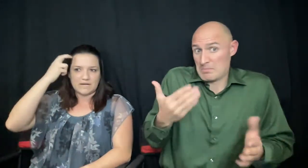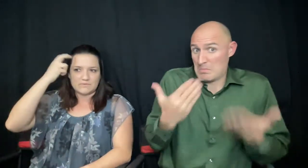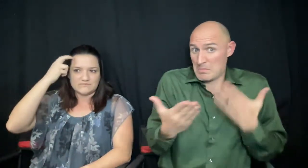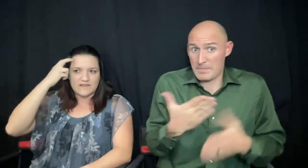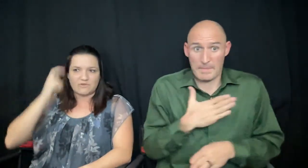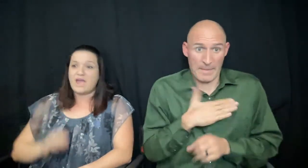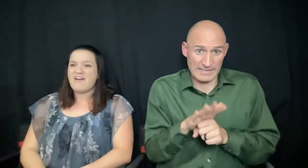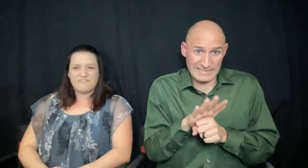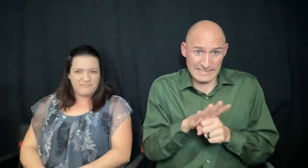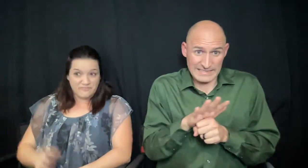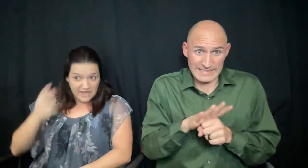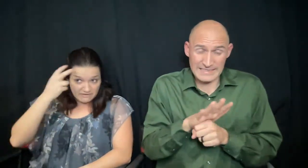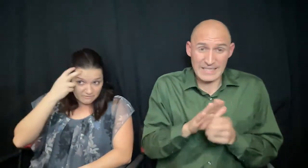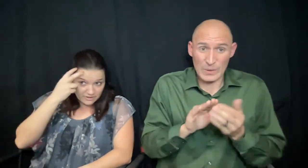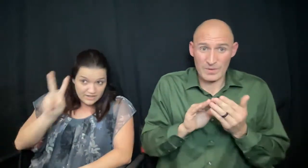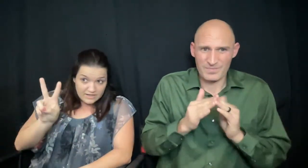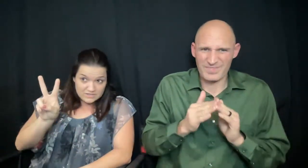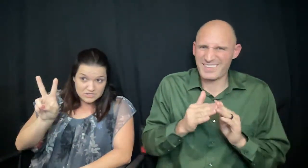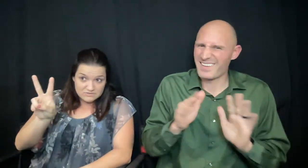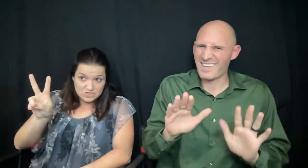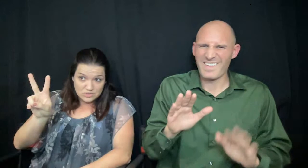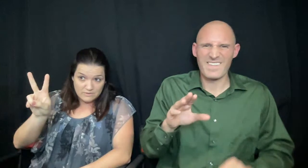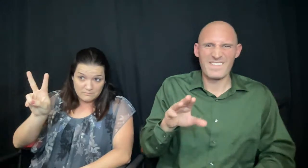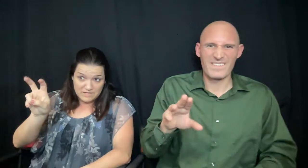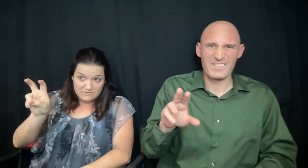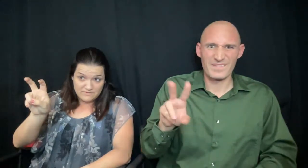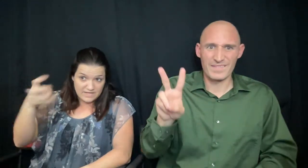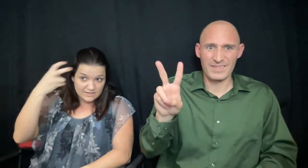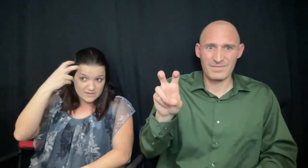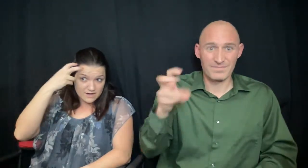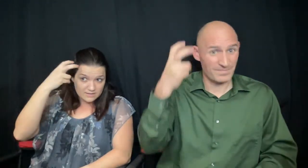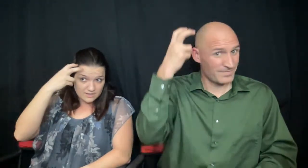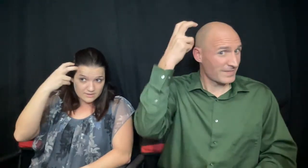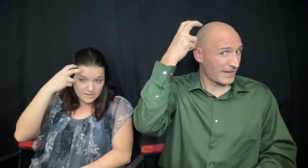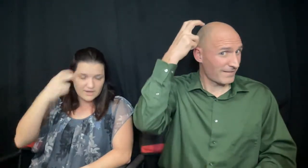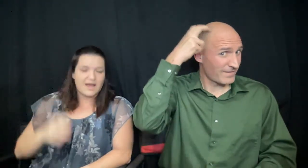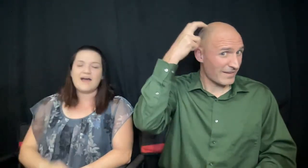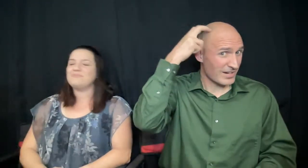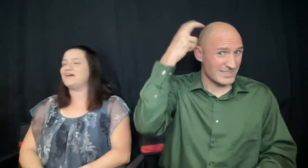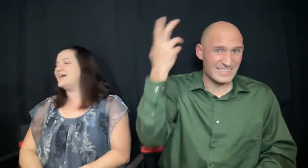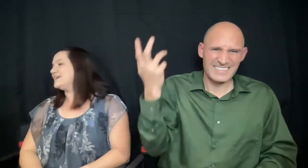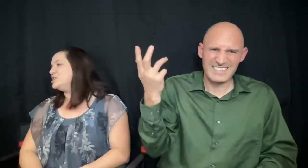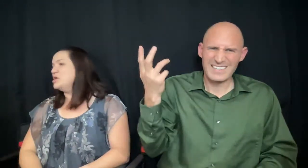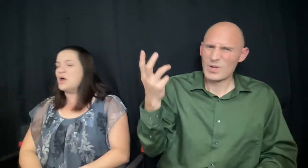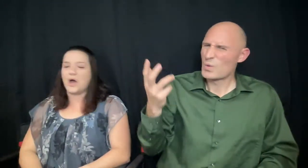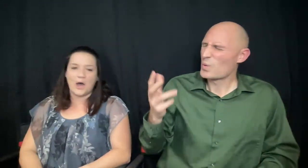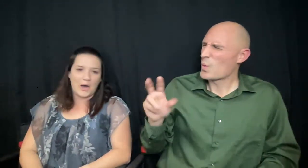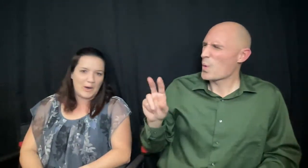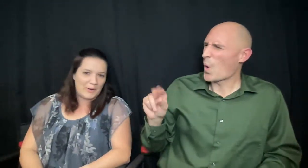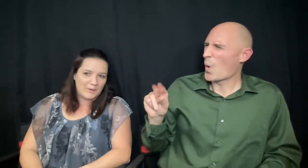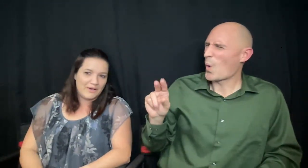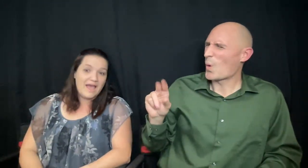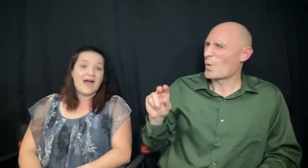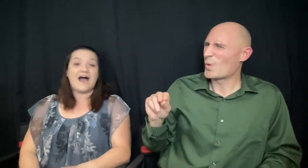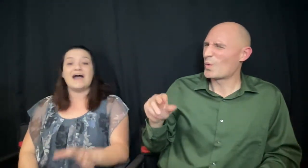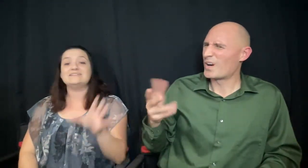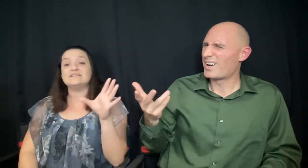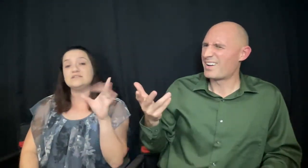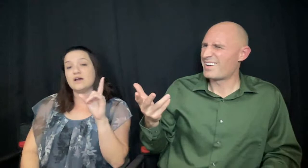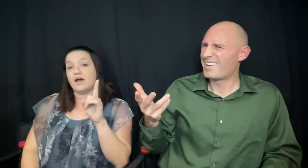it was favorite. And she's a bent V. I'm like, no, I did